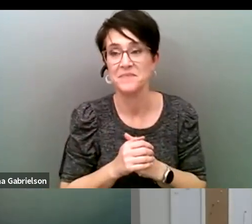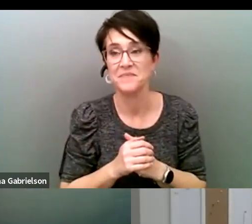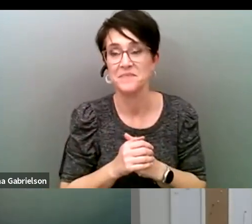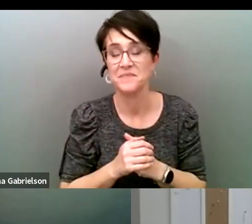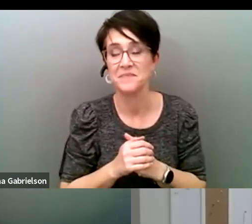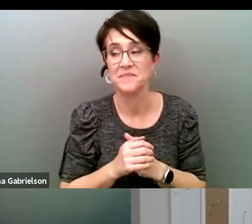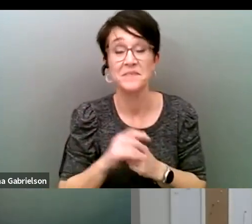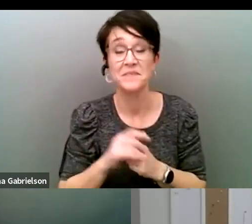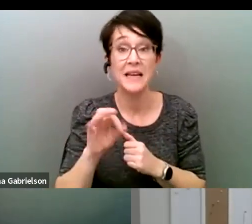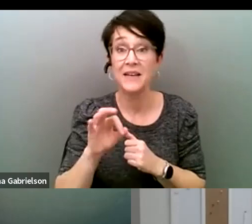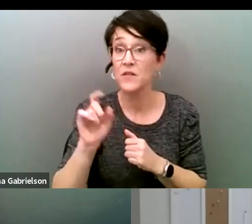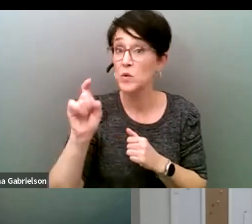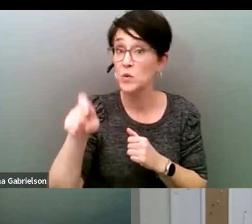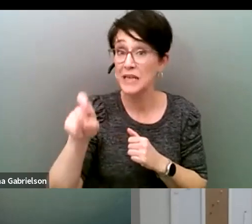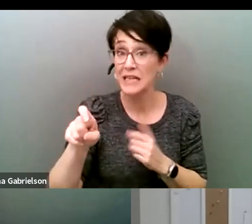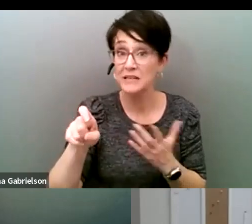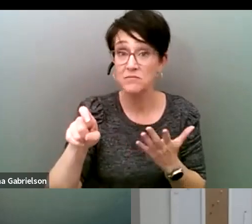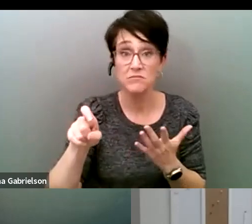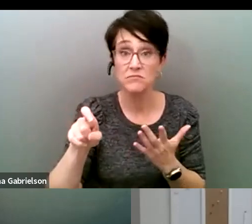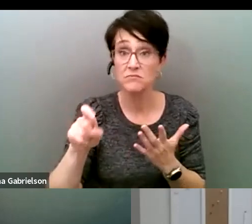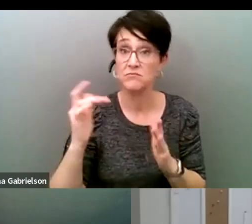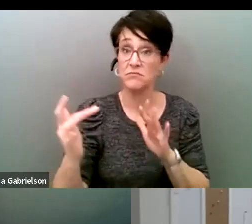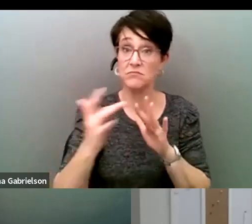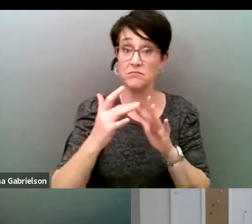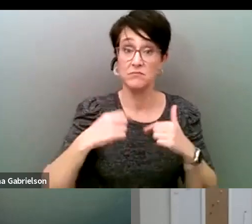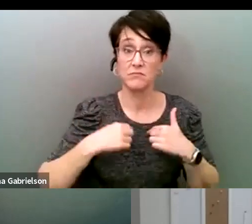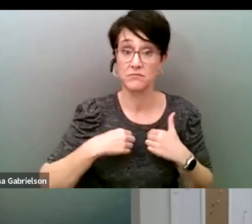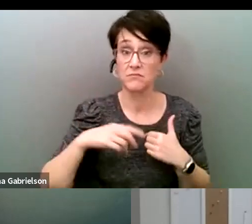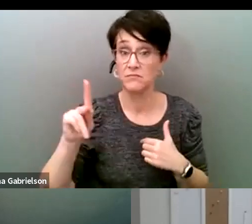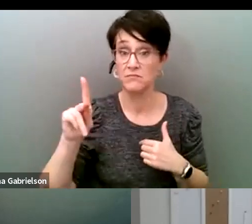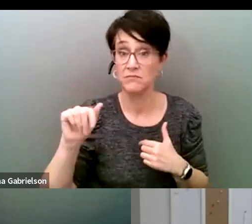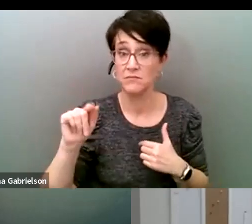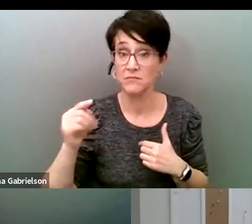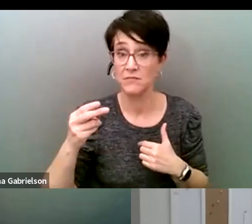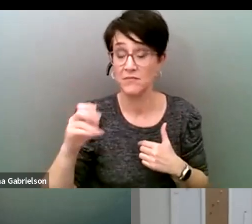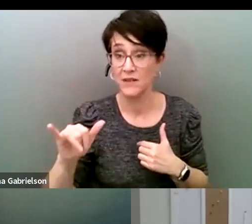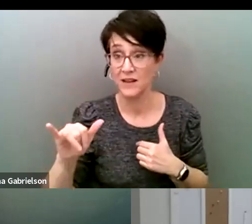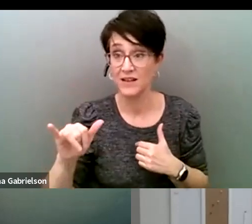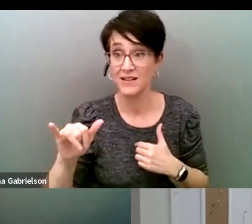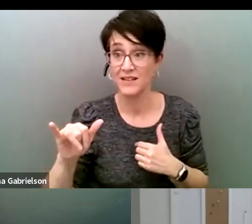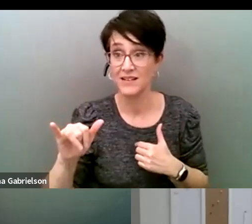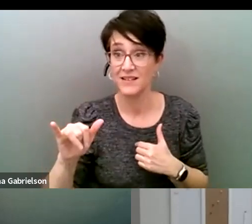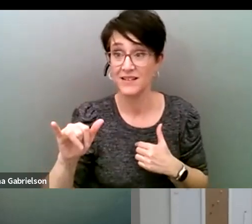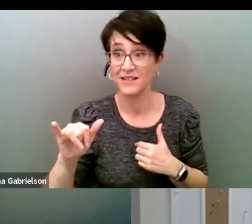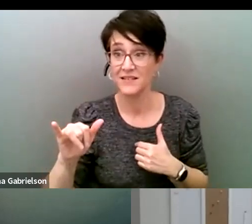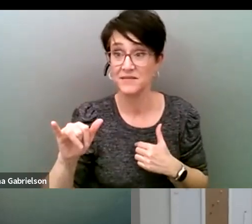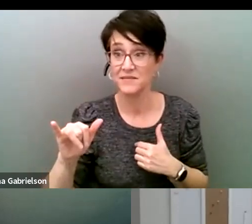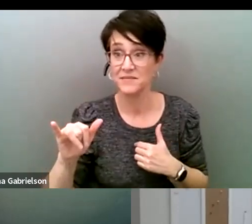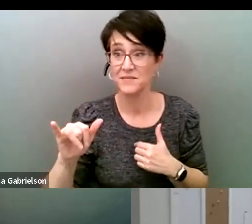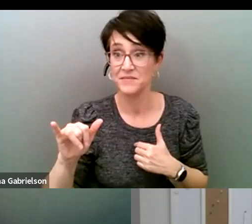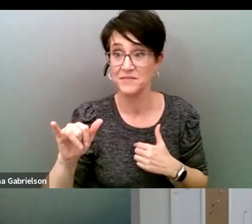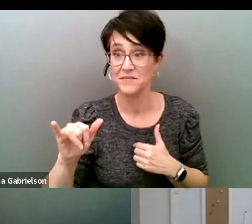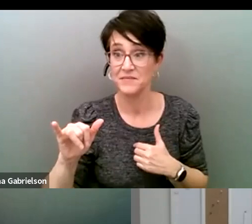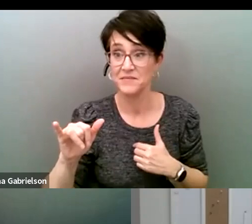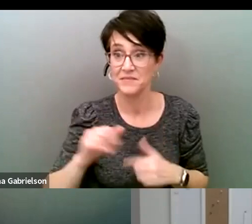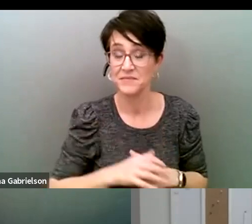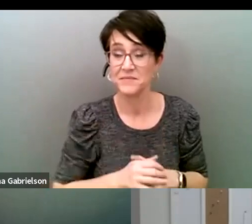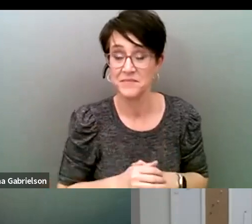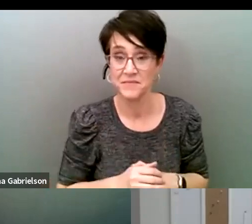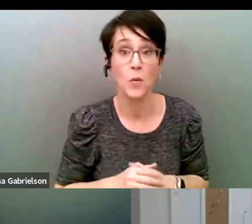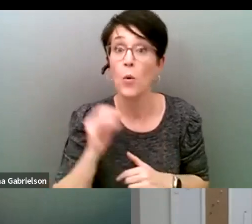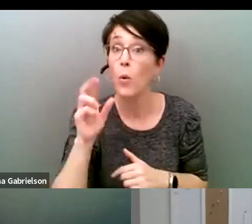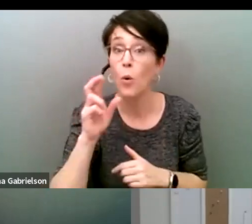If you need to get a hold of me, if you think of an idea for a